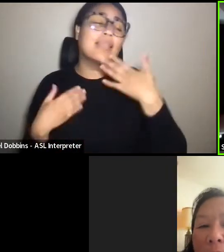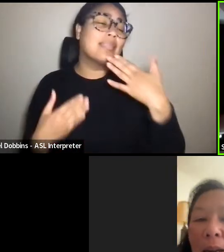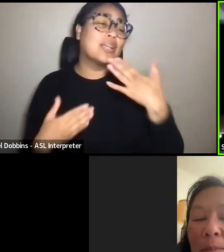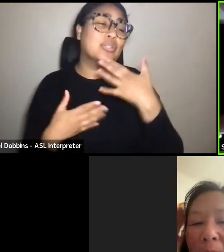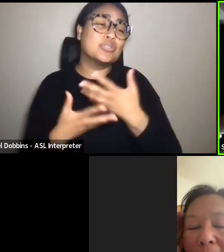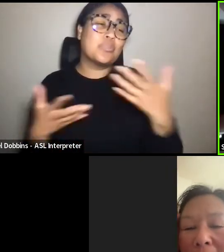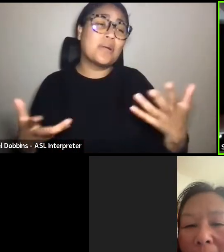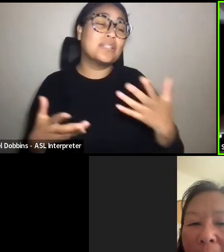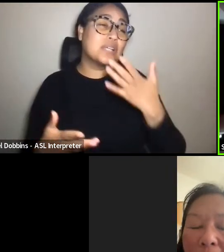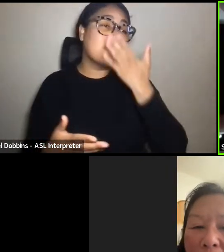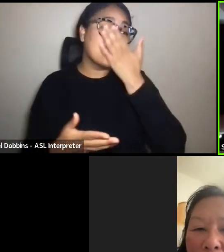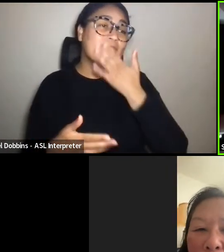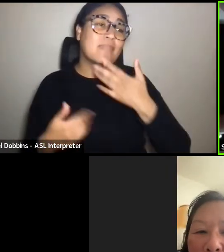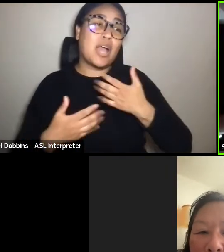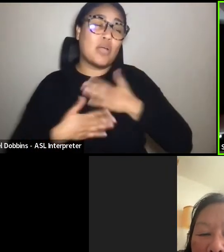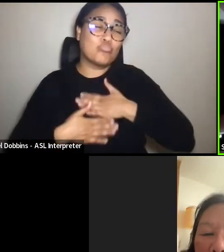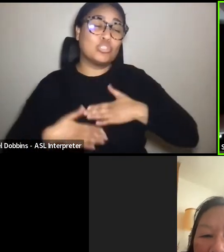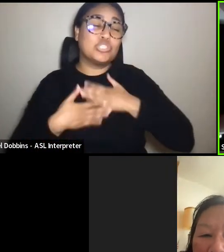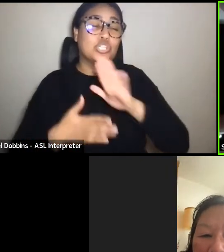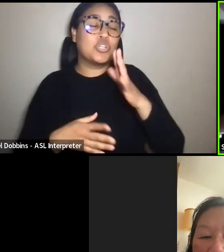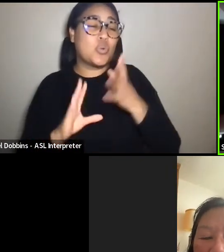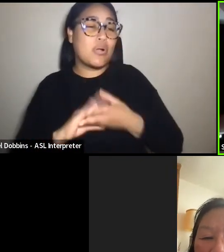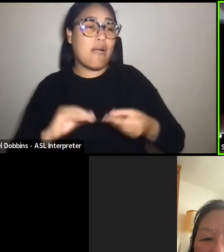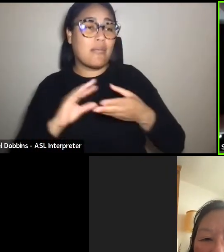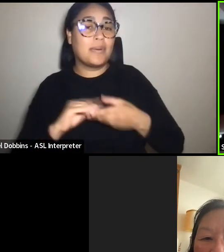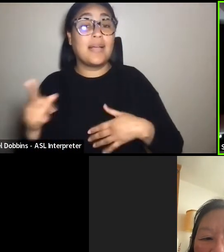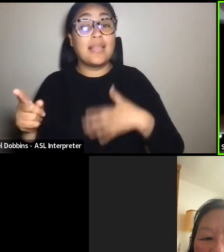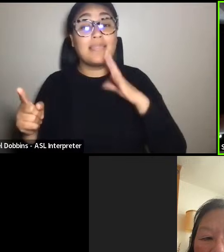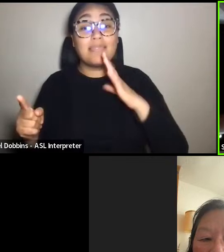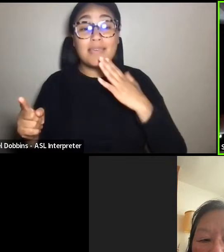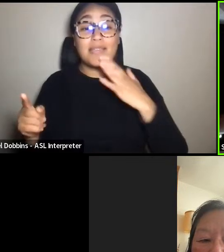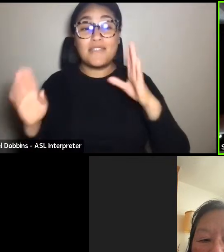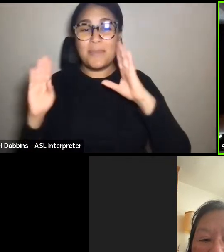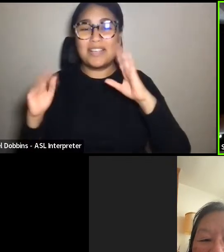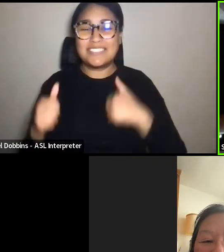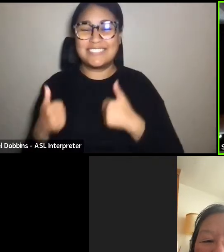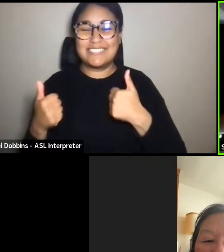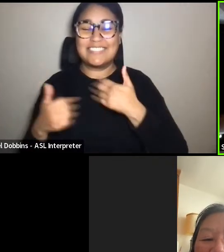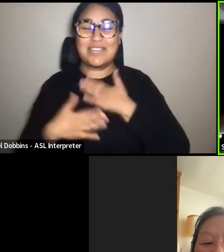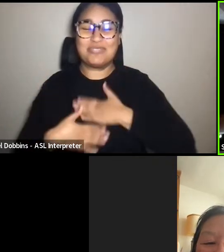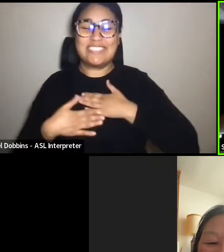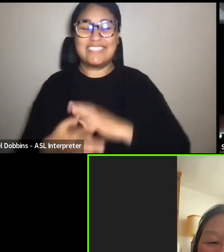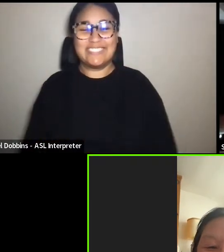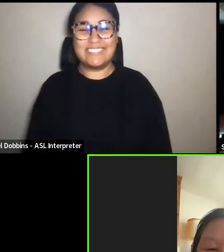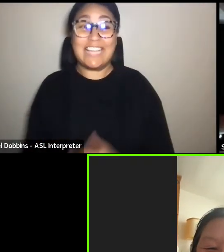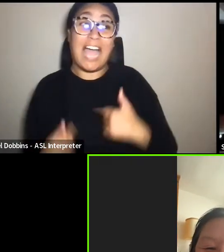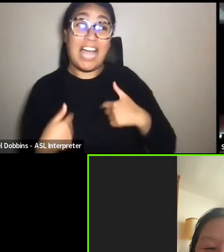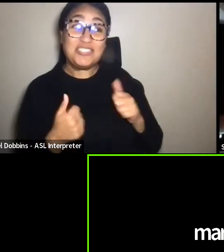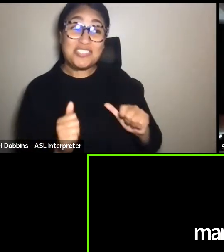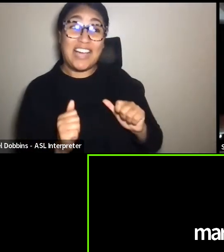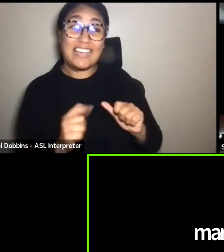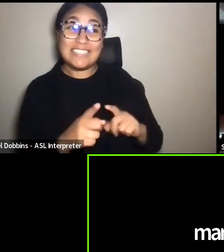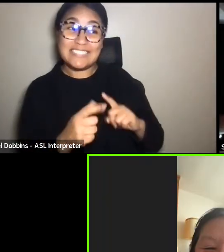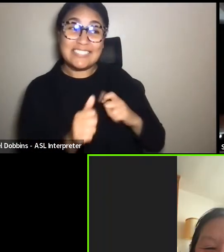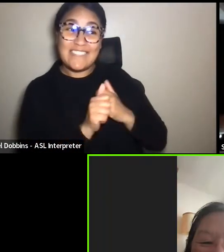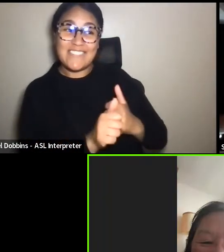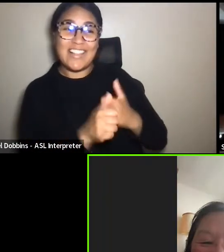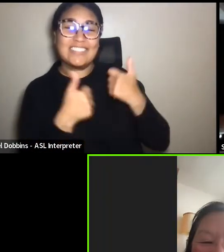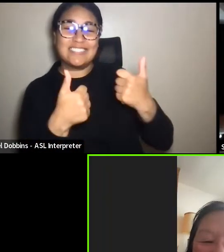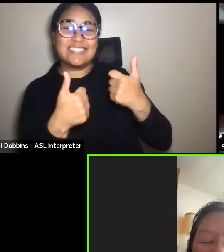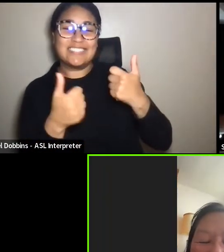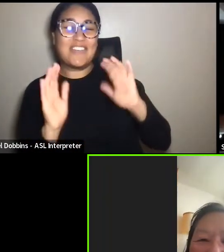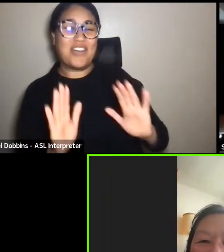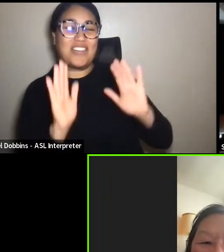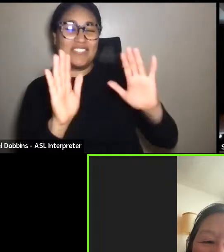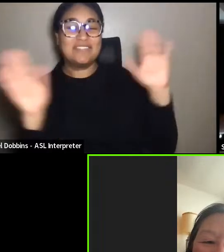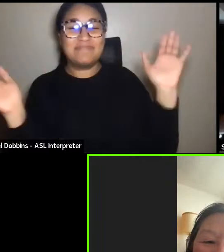it. Thank your you for time. your comment. Listen. Thank you very much. Thank you for Mhm. paying attention. I appreciate it. I'm trying. Thank you for No, following. that's great. Thank you.